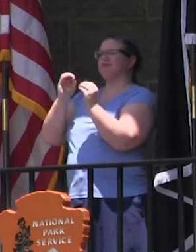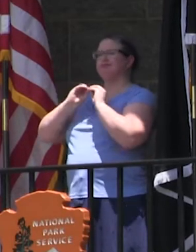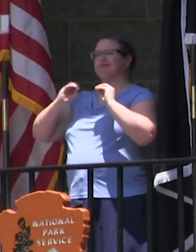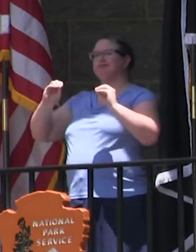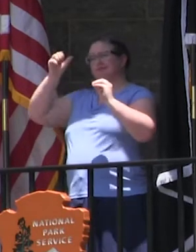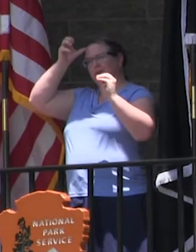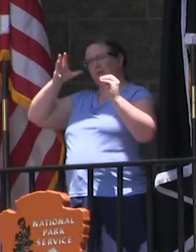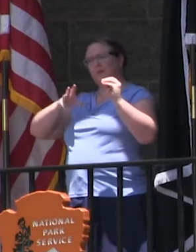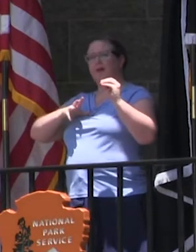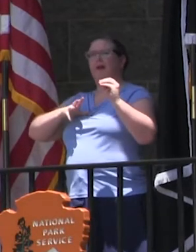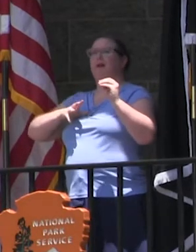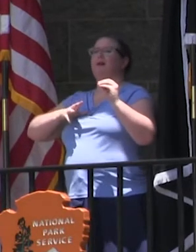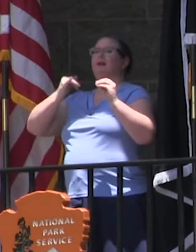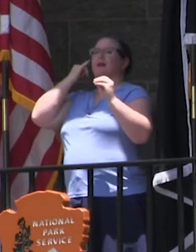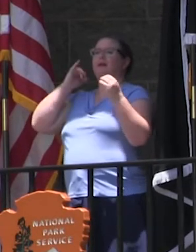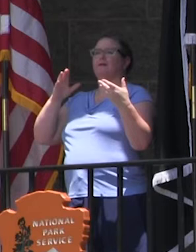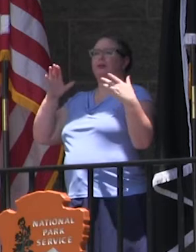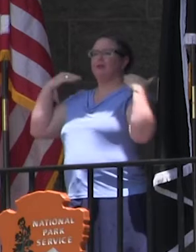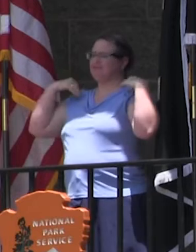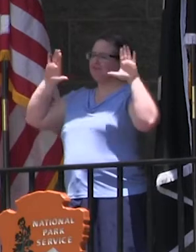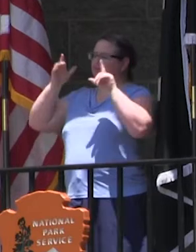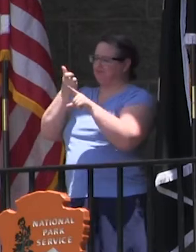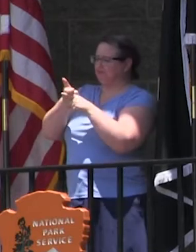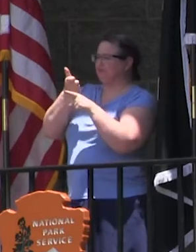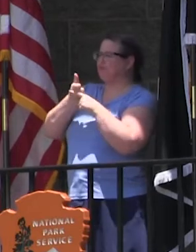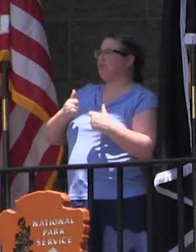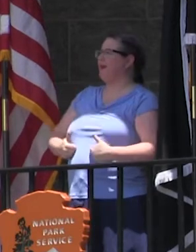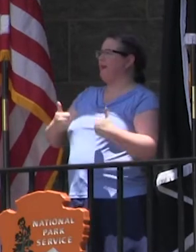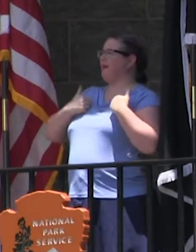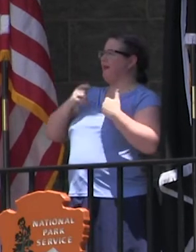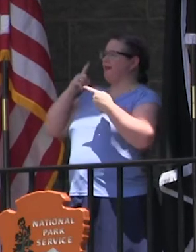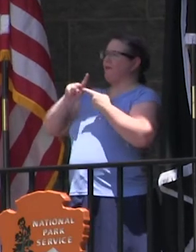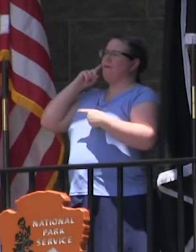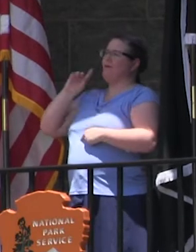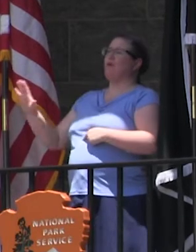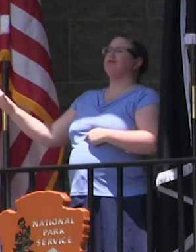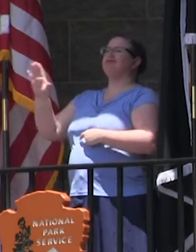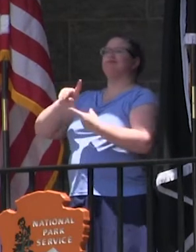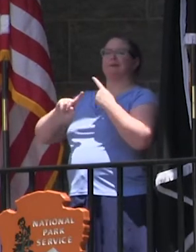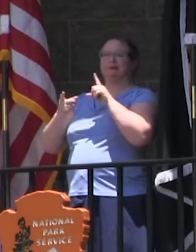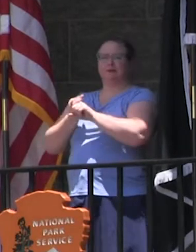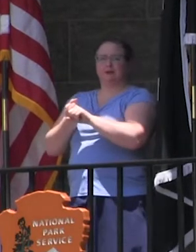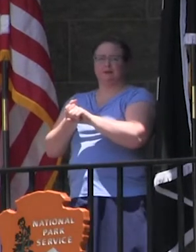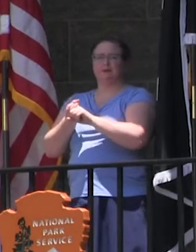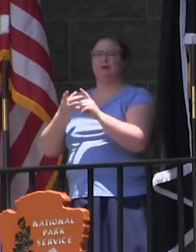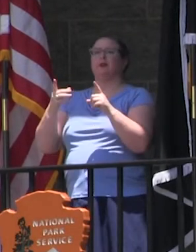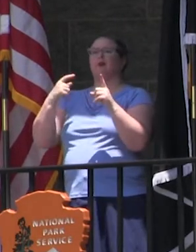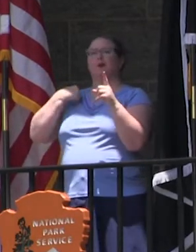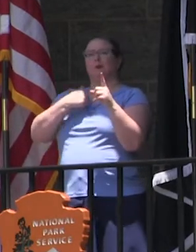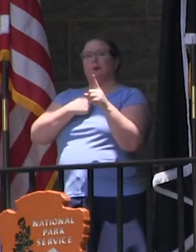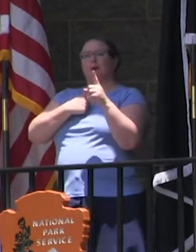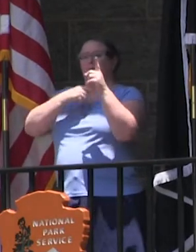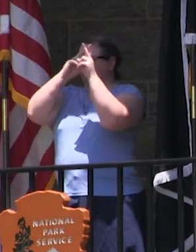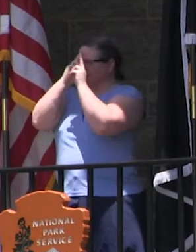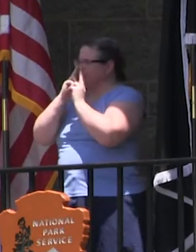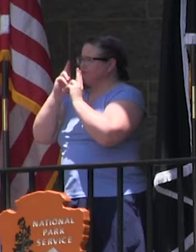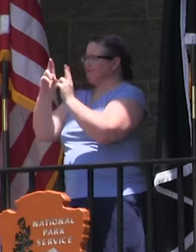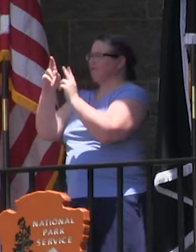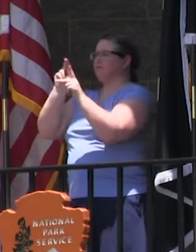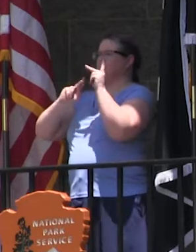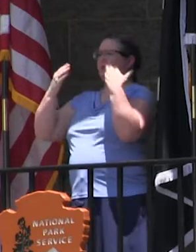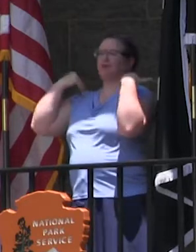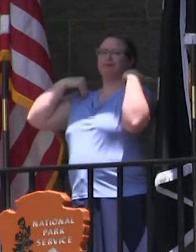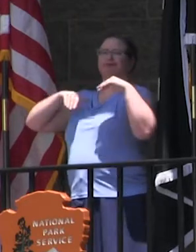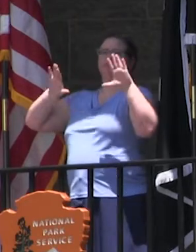life for his friends." We celebrate those who have laid down